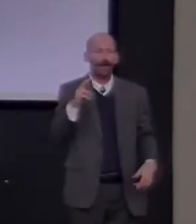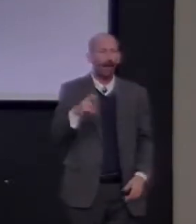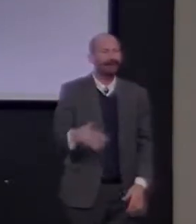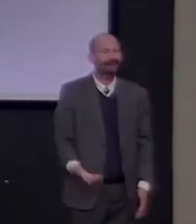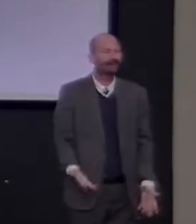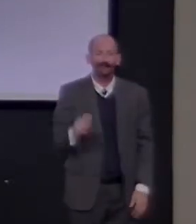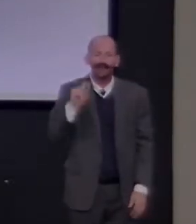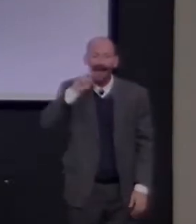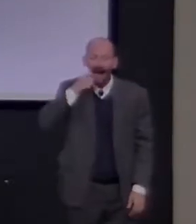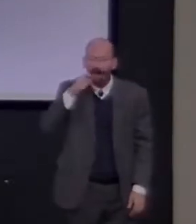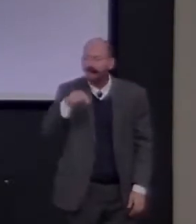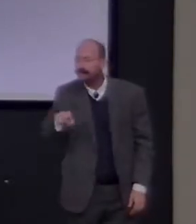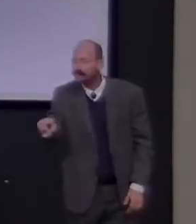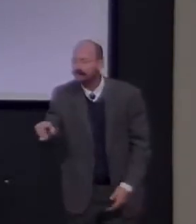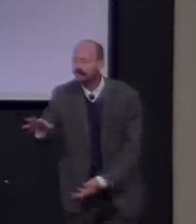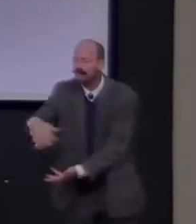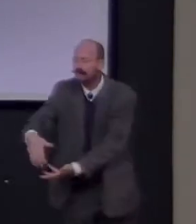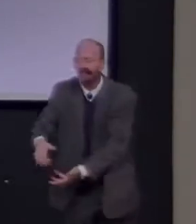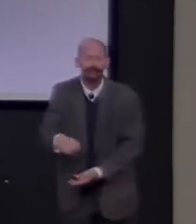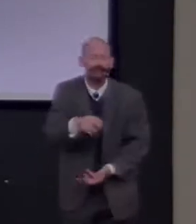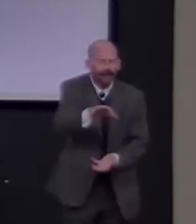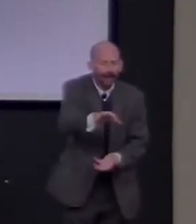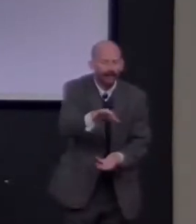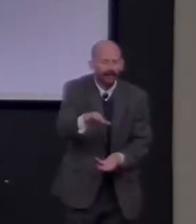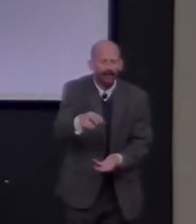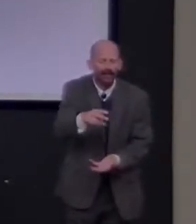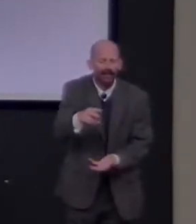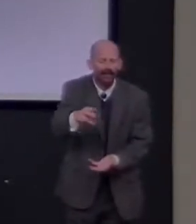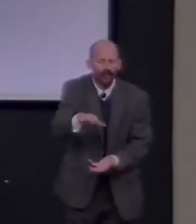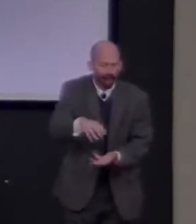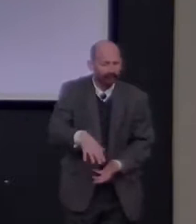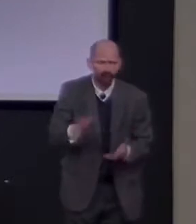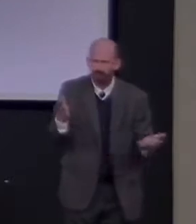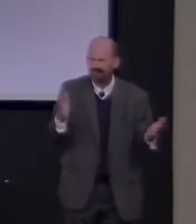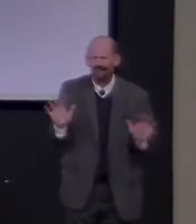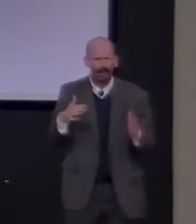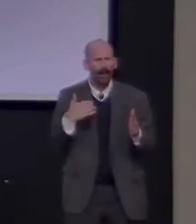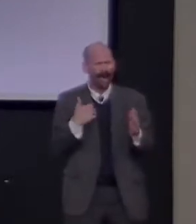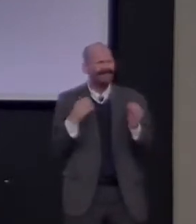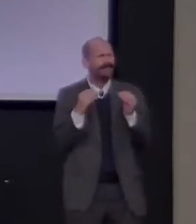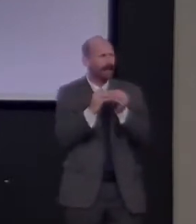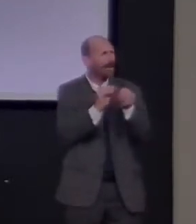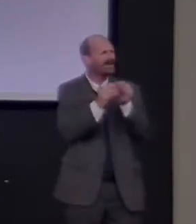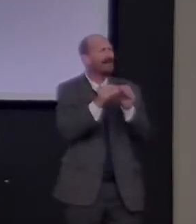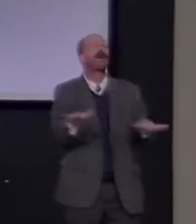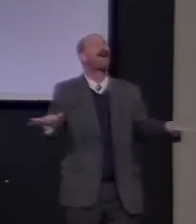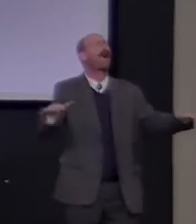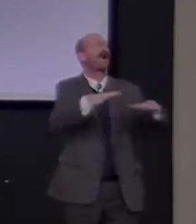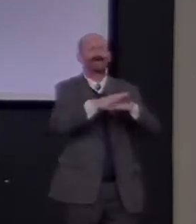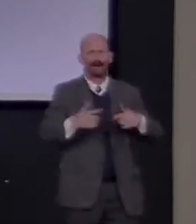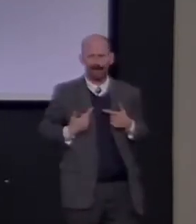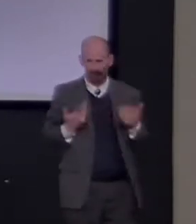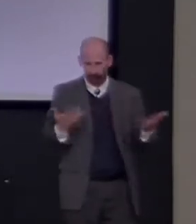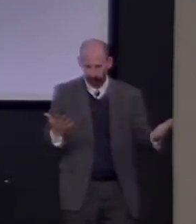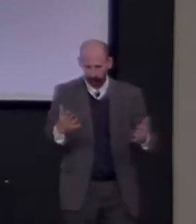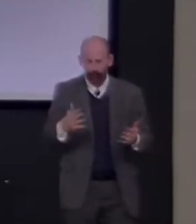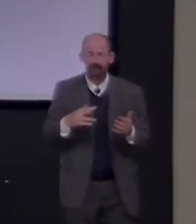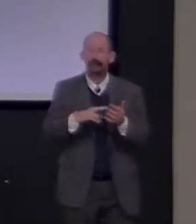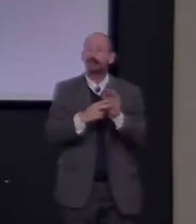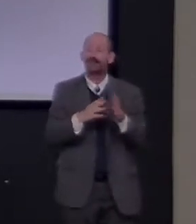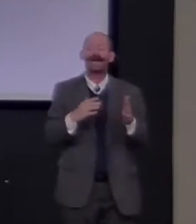a shop. We have, over the course of cultural history, constructed increasingly